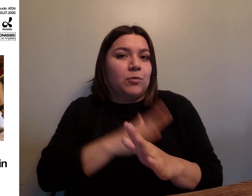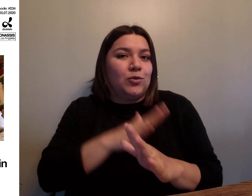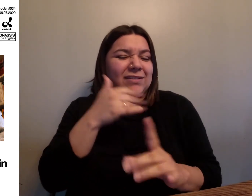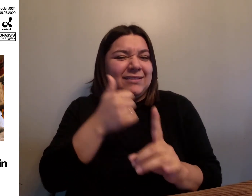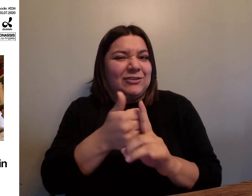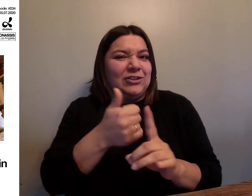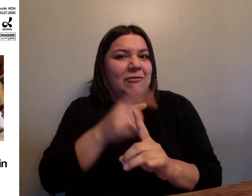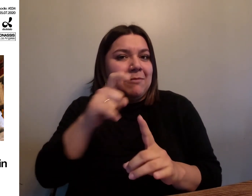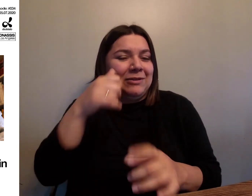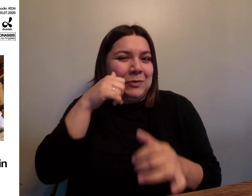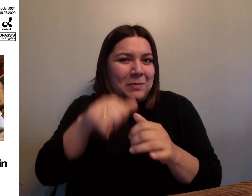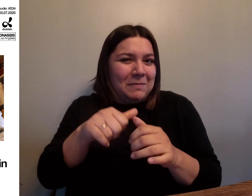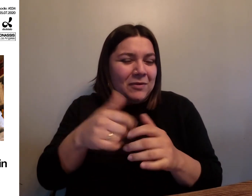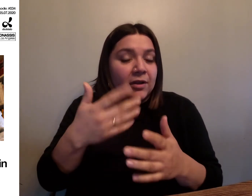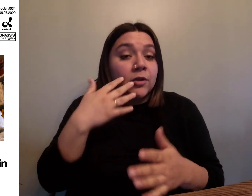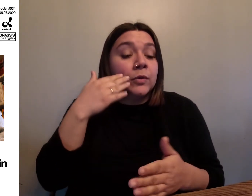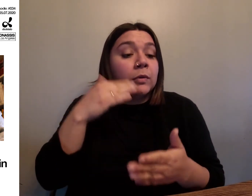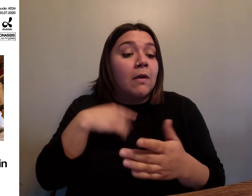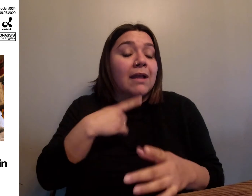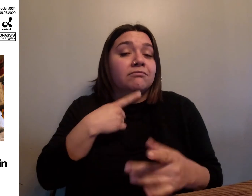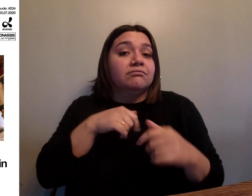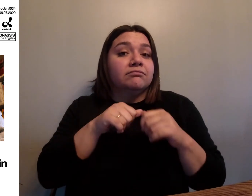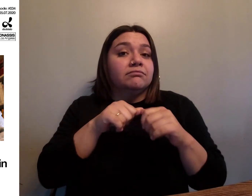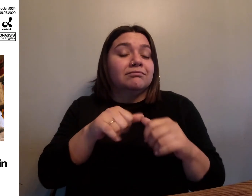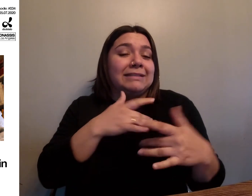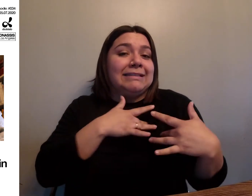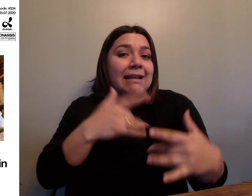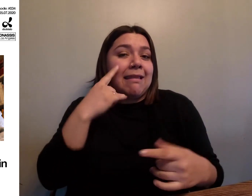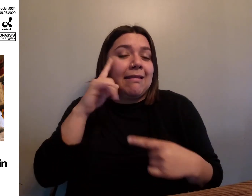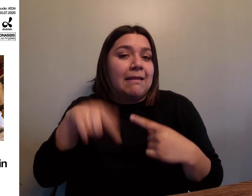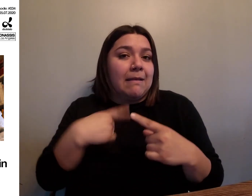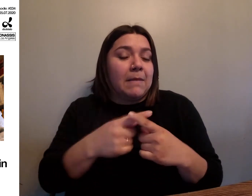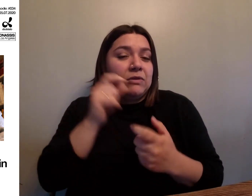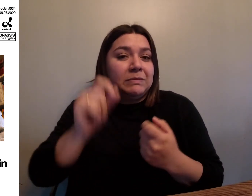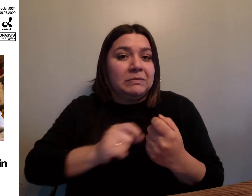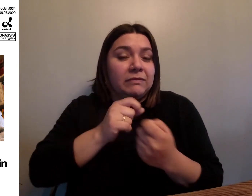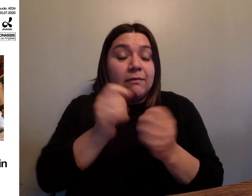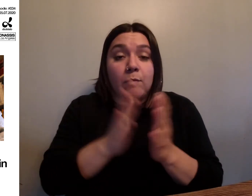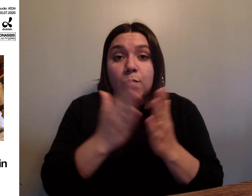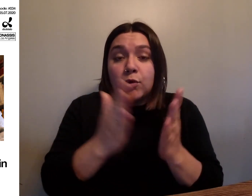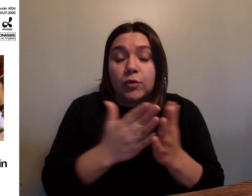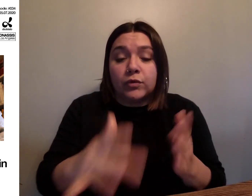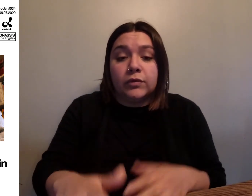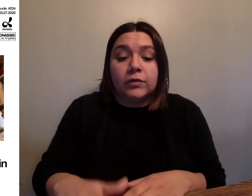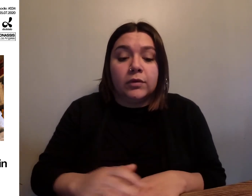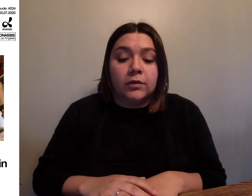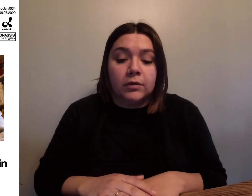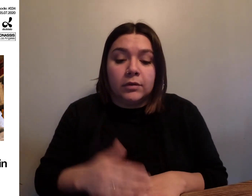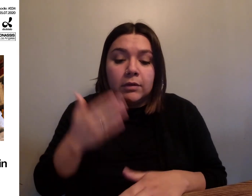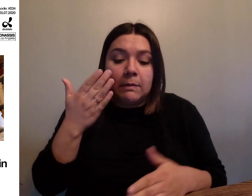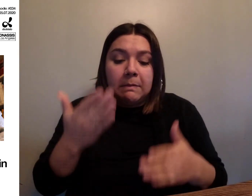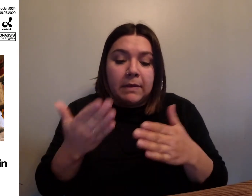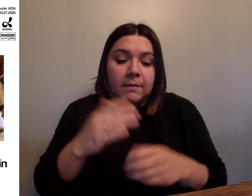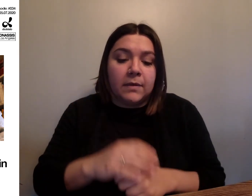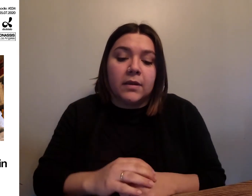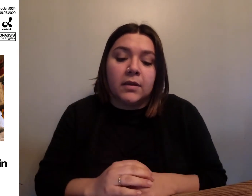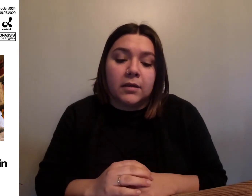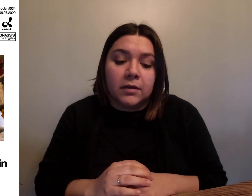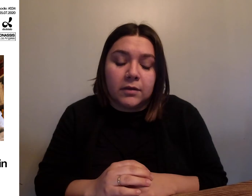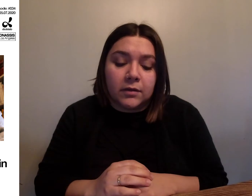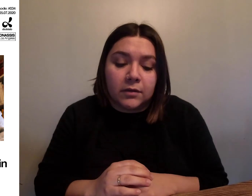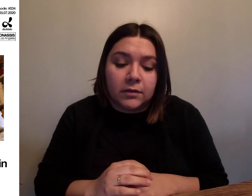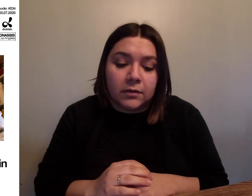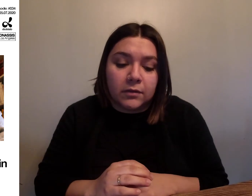oneself. I keep thinking of certain books. It could be the Charterhouse of Parma